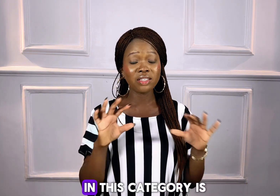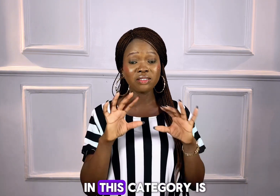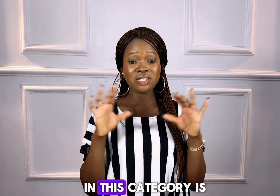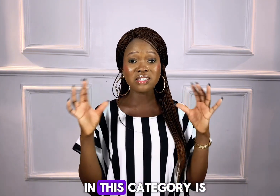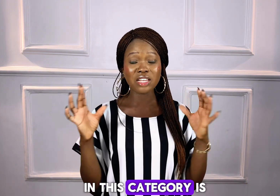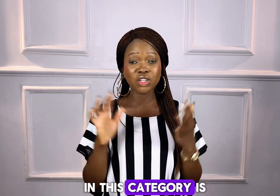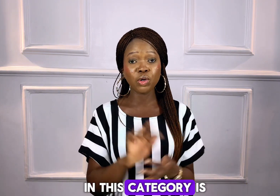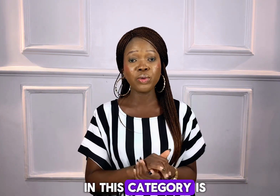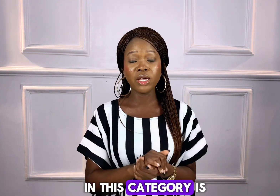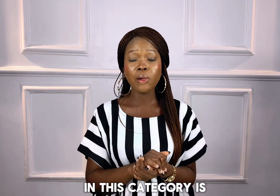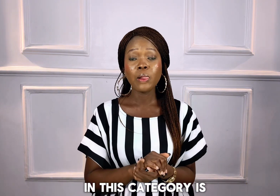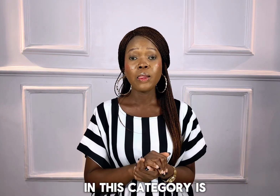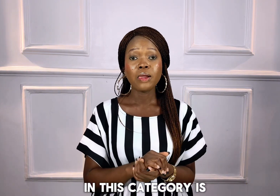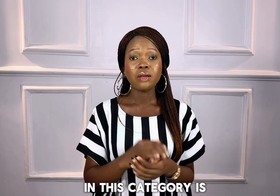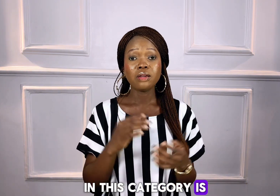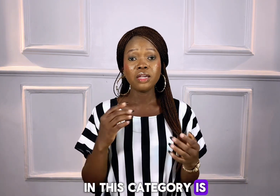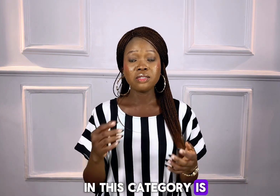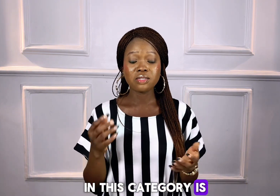this category is